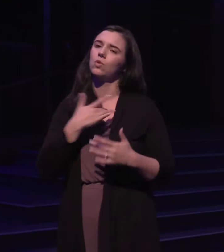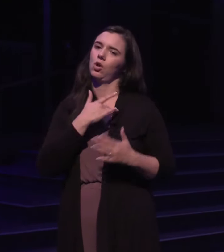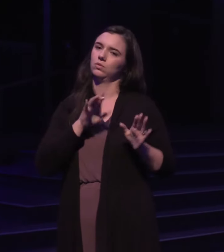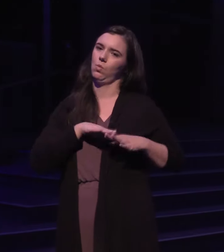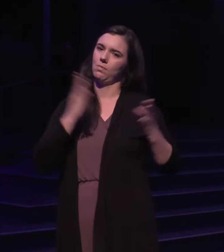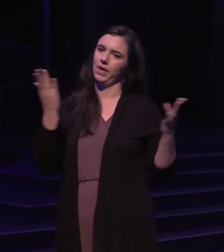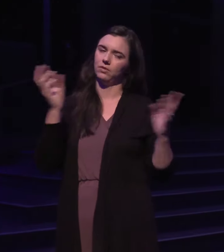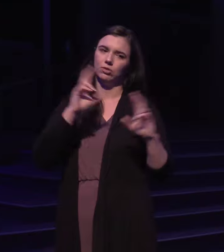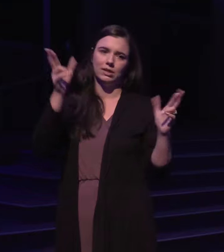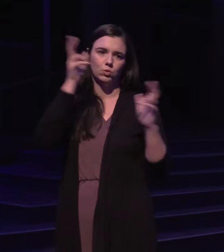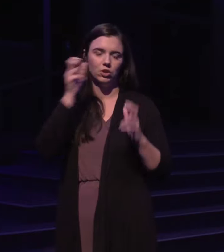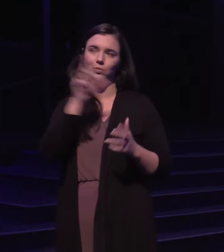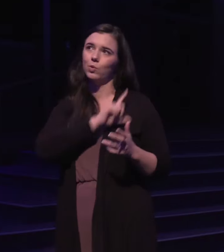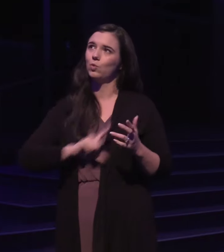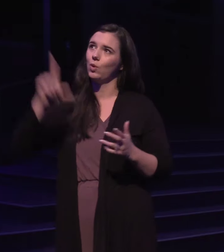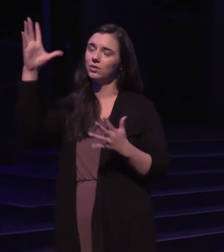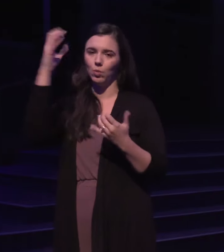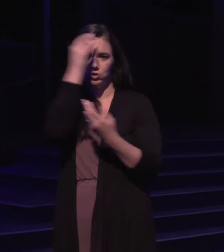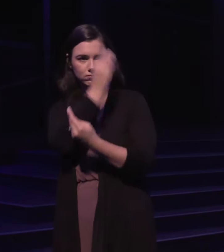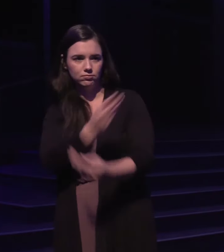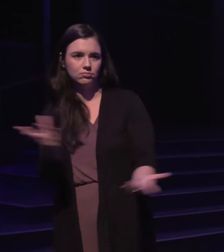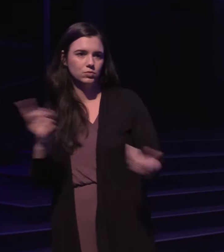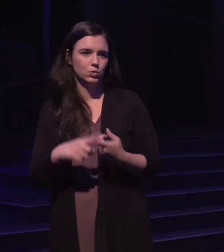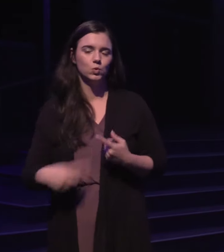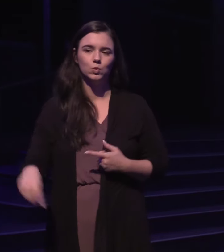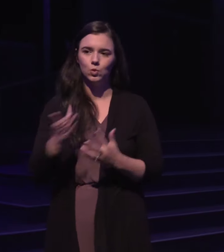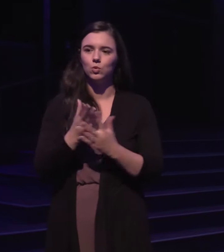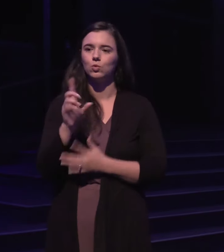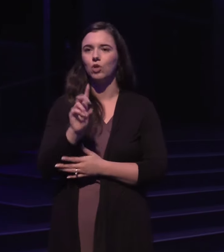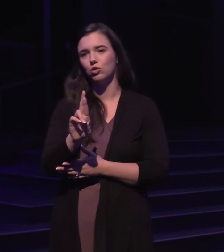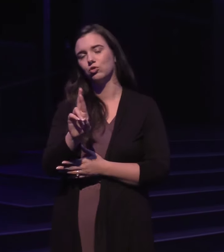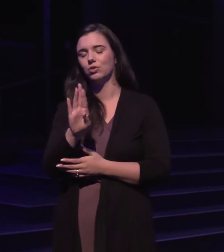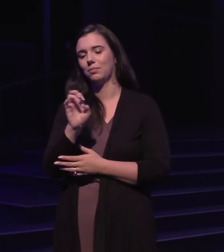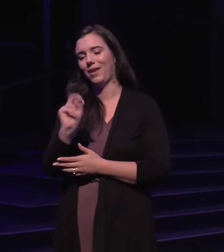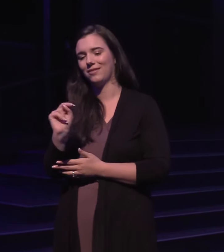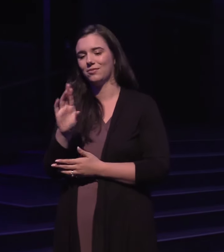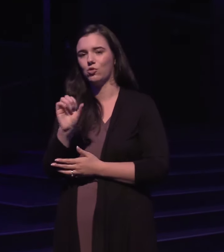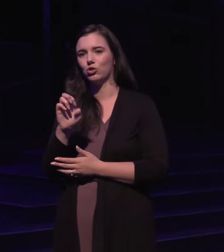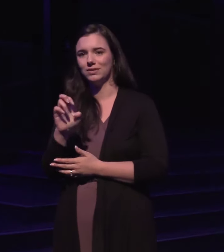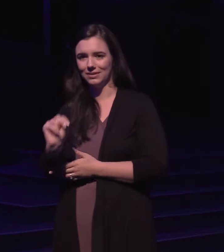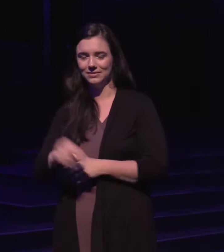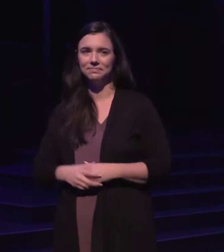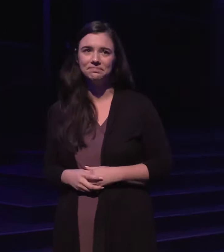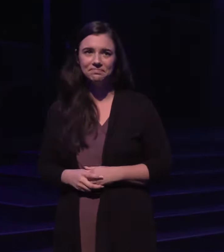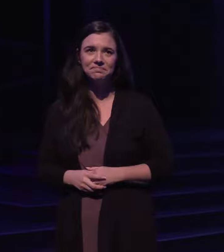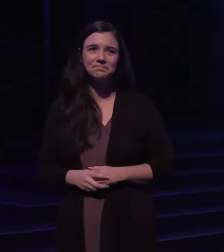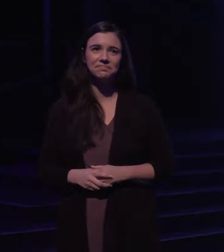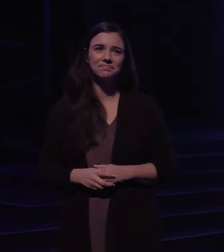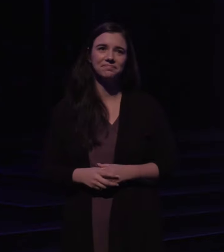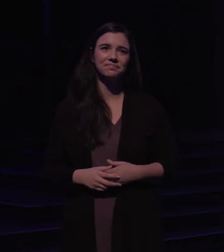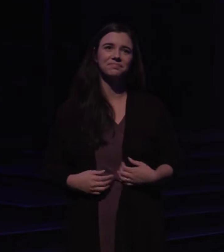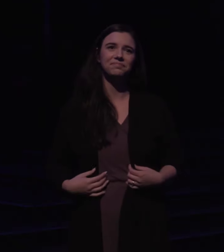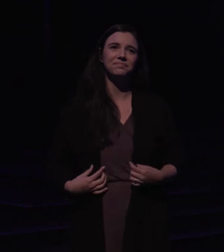hearts and hear what the Lord wants to say to us through Dr. Ben Carson.